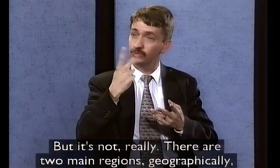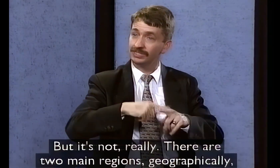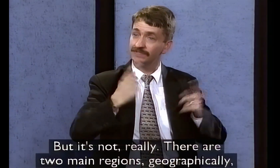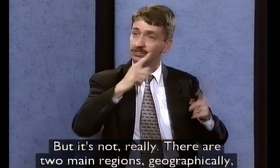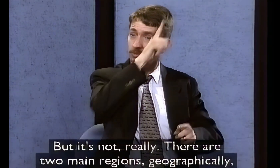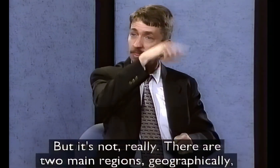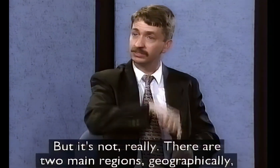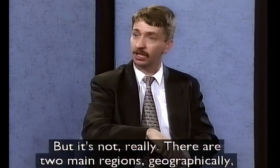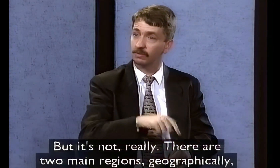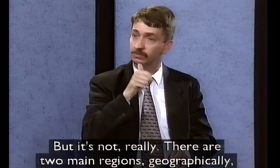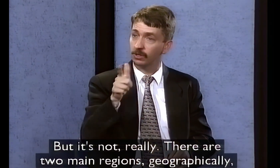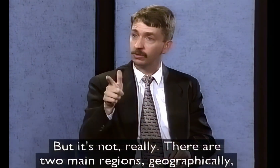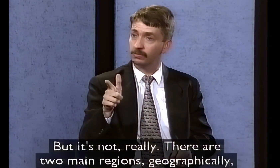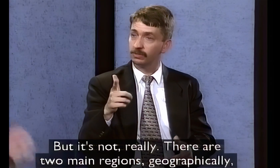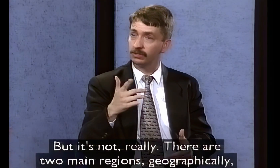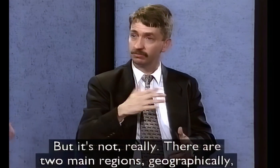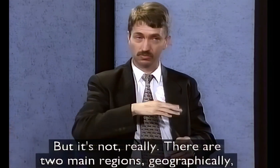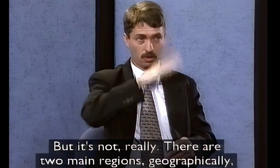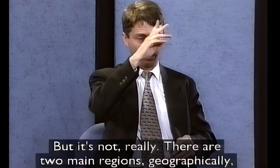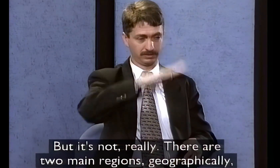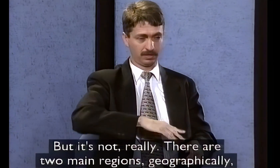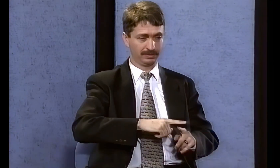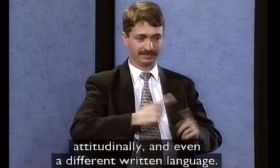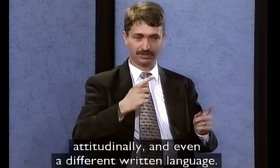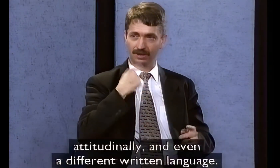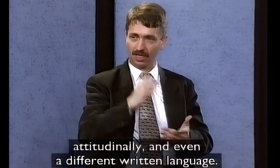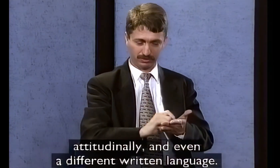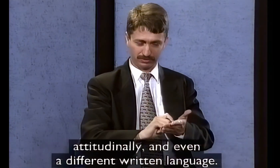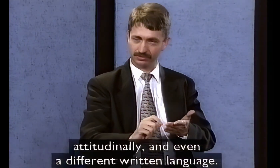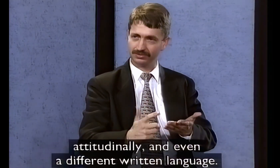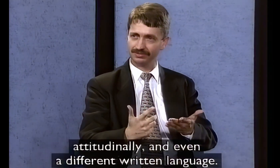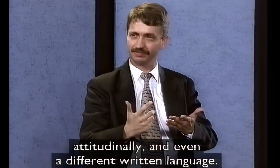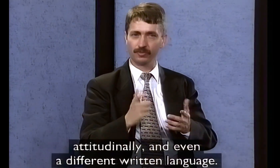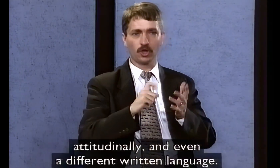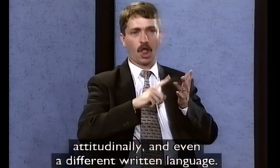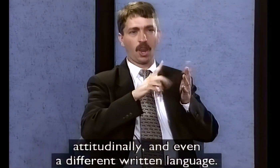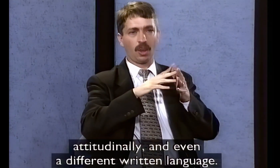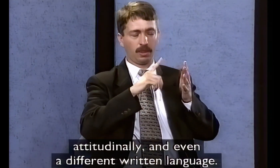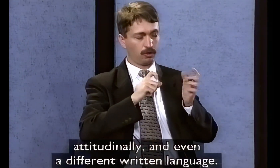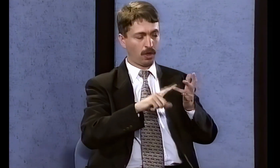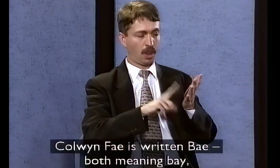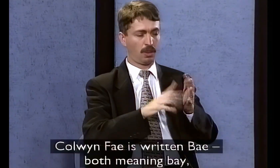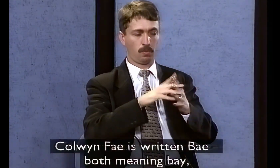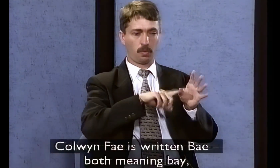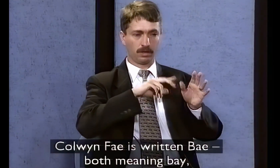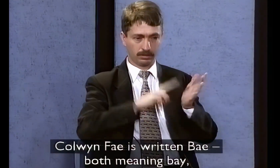There's even a different written language between North and South Wales. Did you know that? Colwyn Bay. In Cardiff, it's